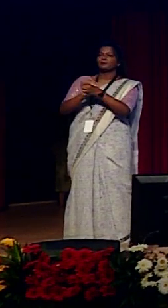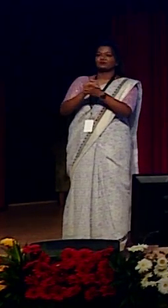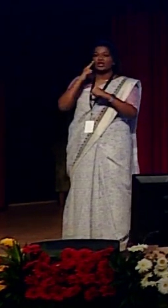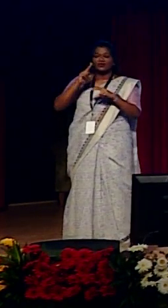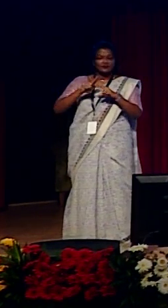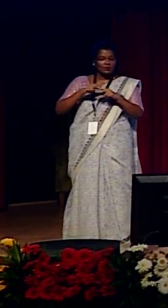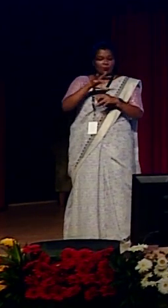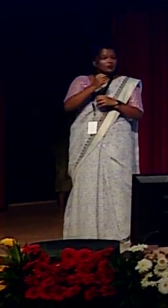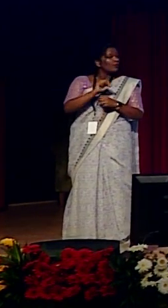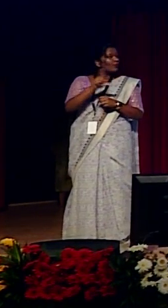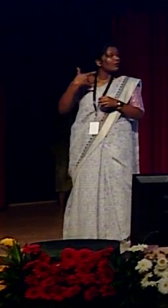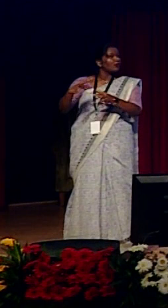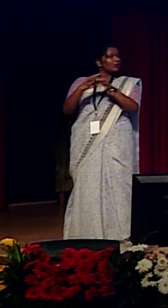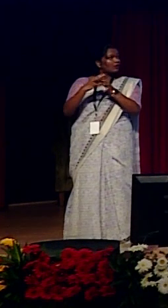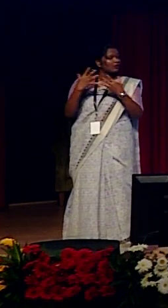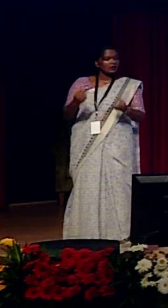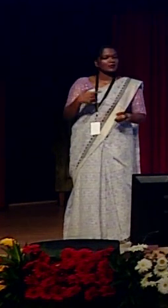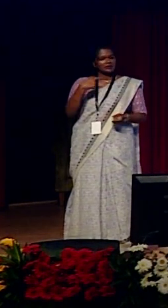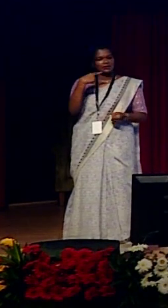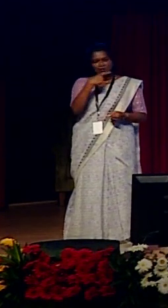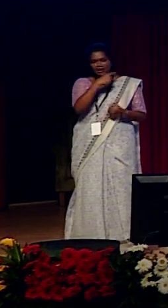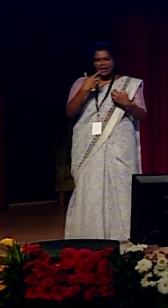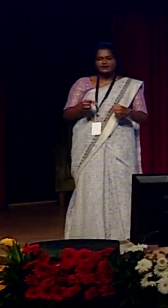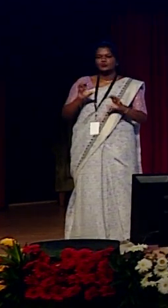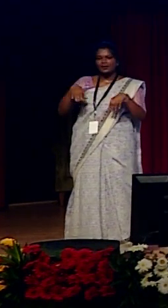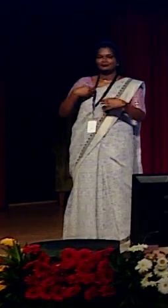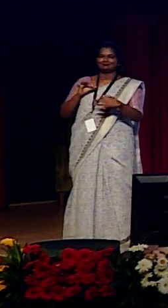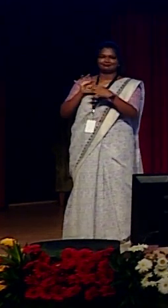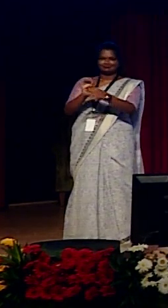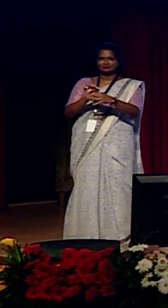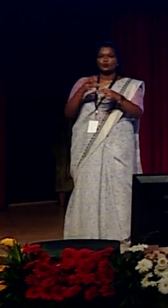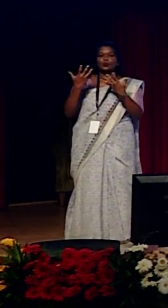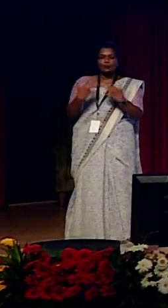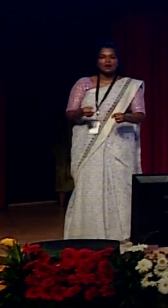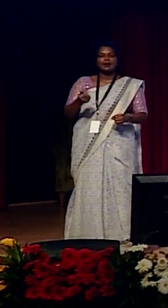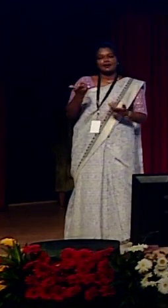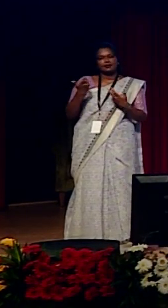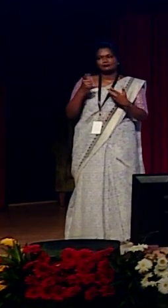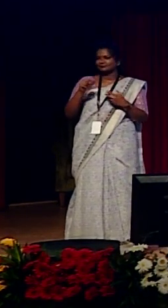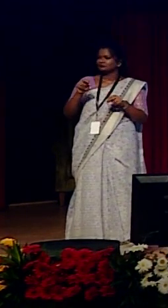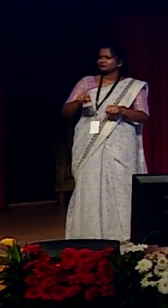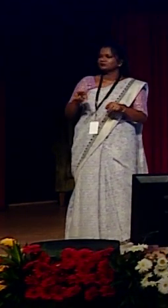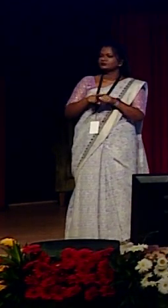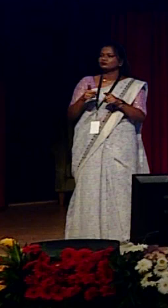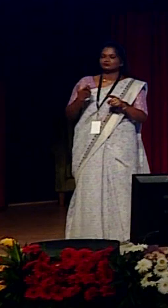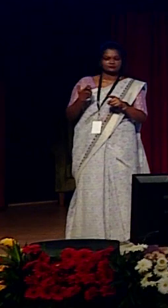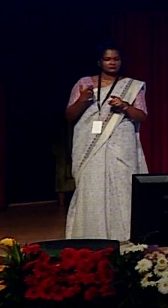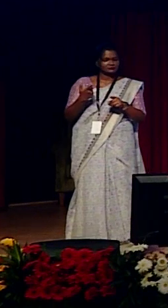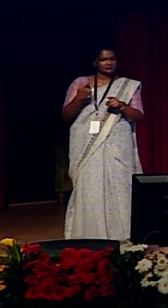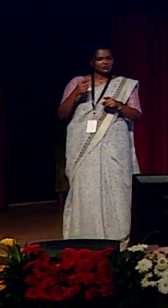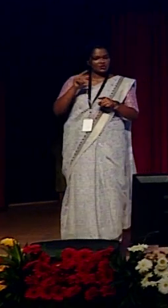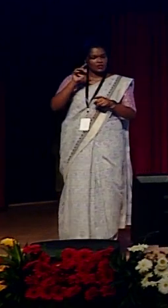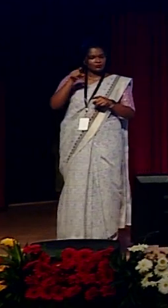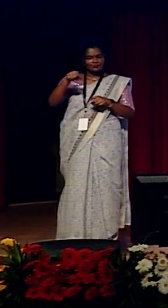if you would like to collaborate with us, this is how you can reach us, or you can catch us at our booth